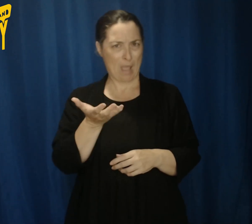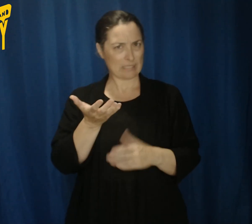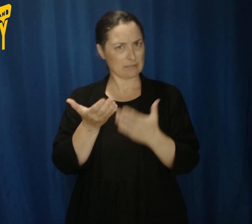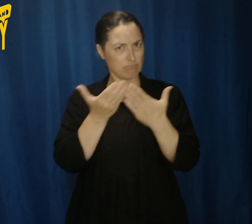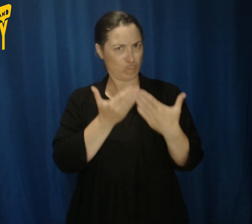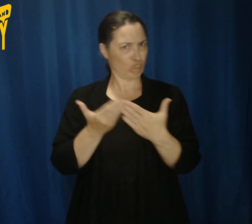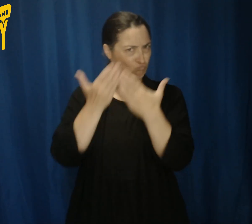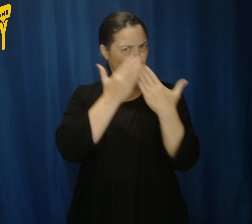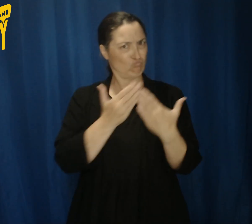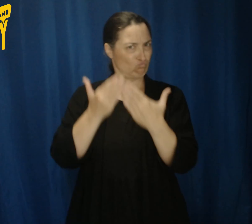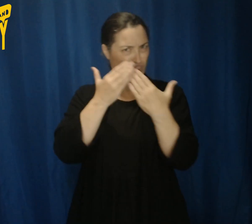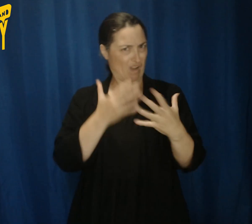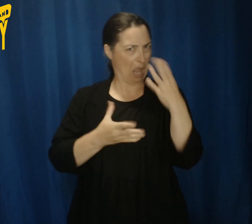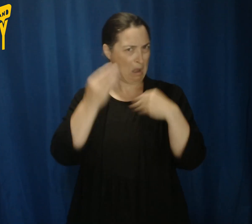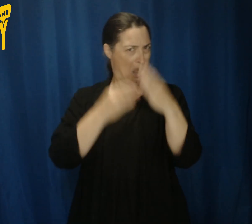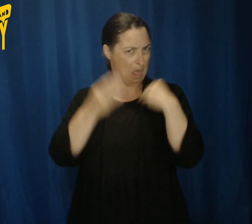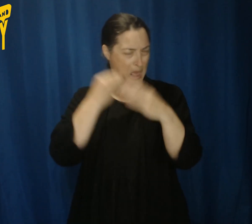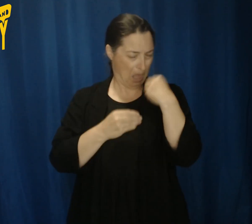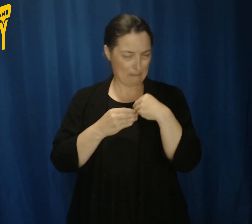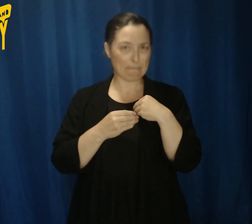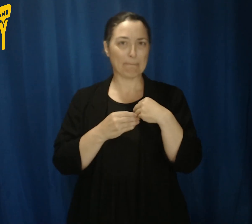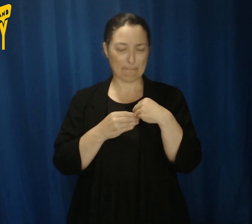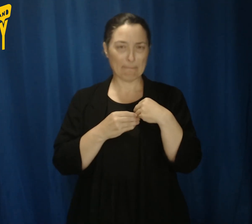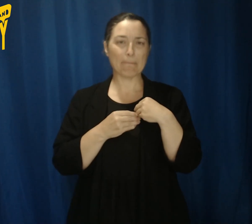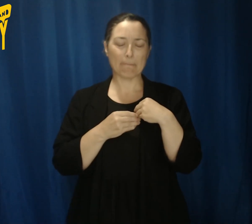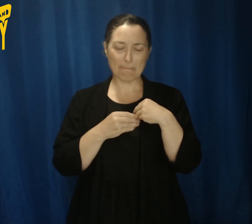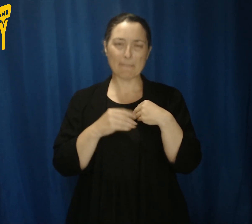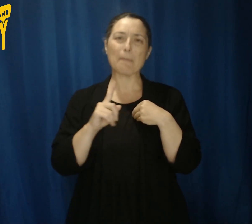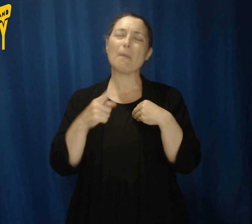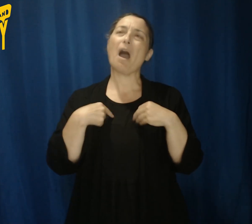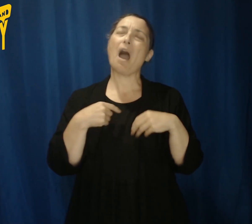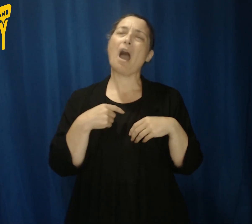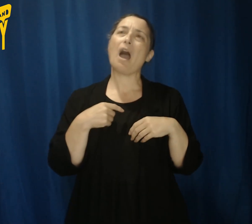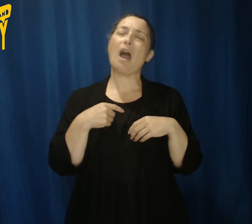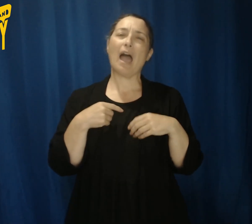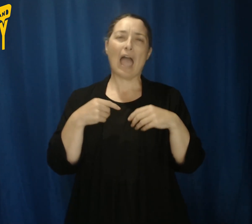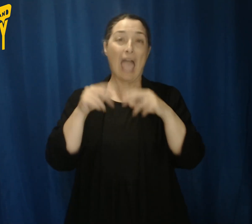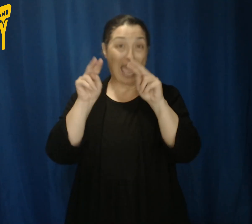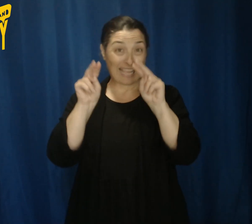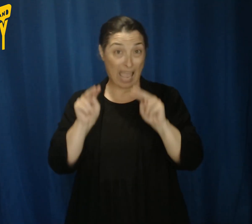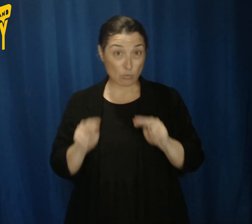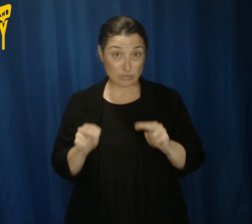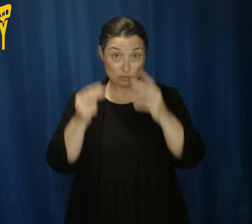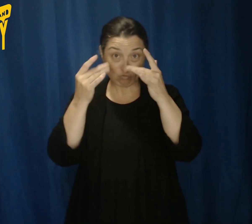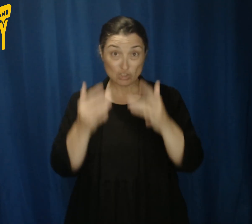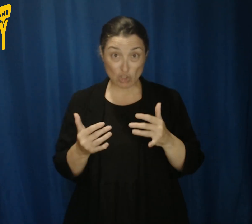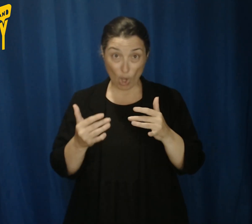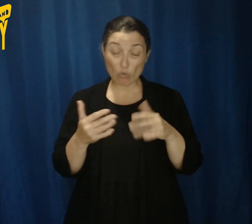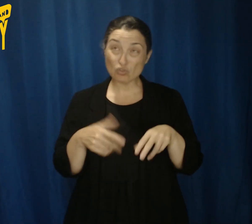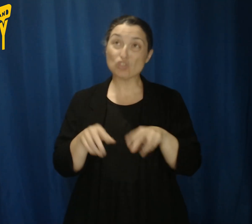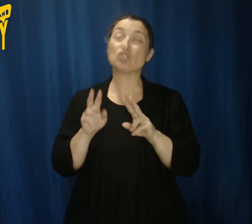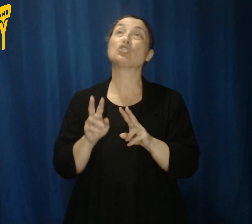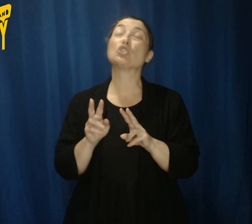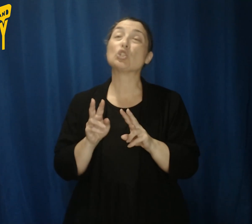right? But I look up at the board at the accounting results, and